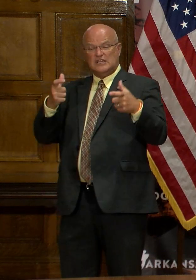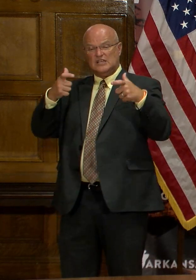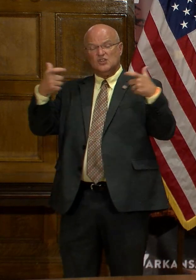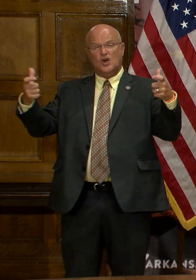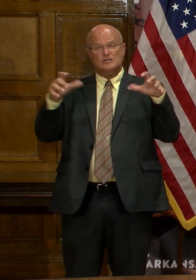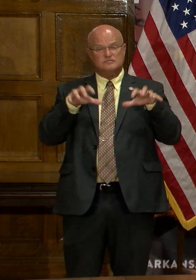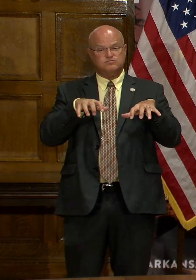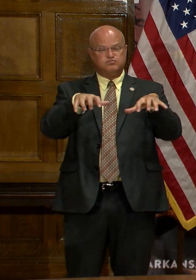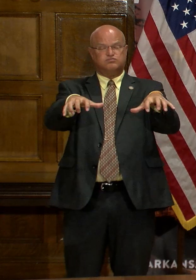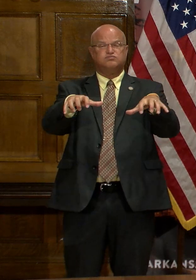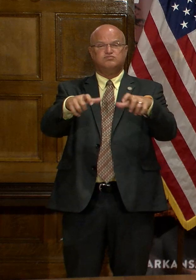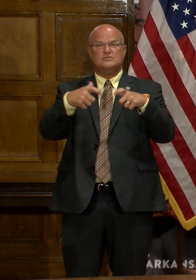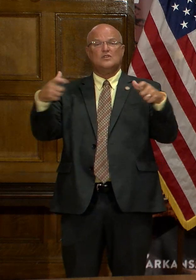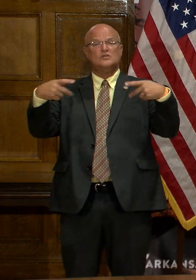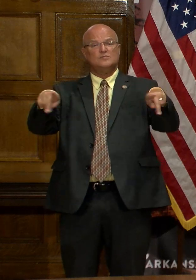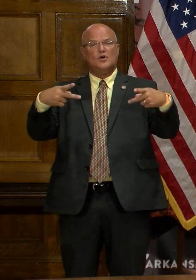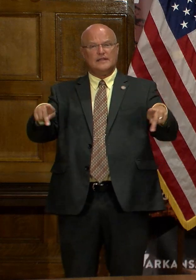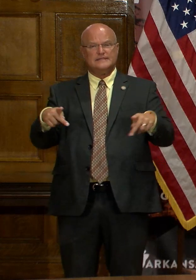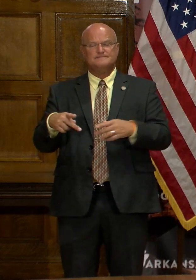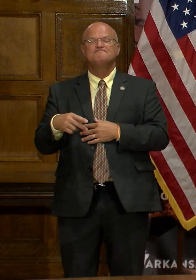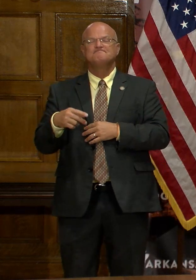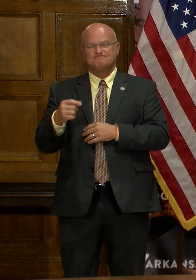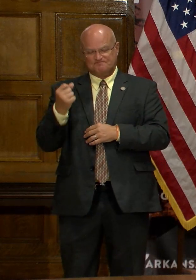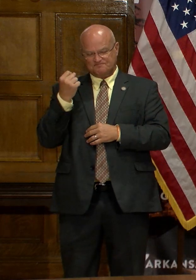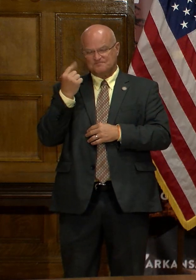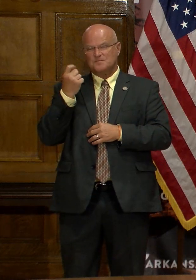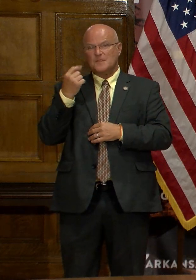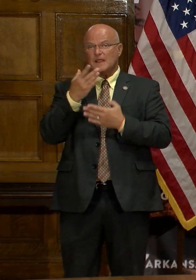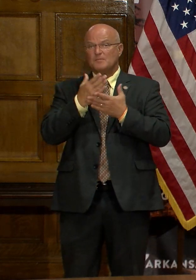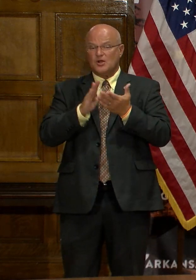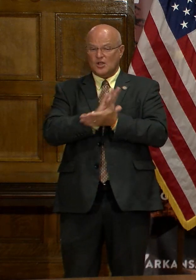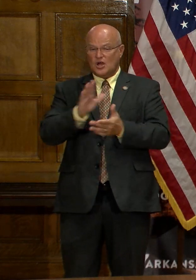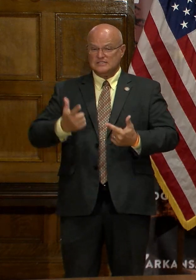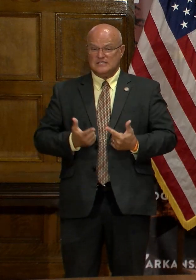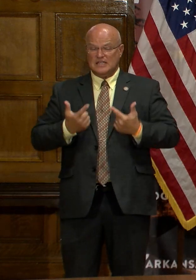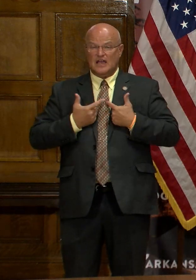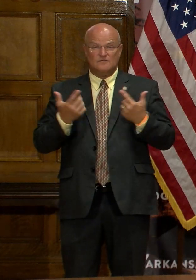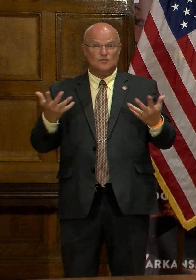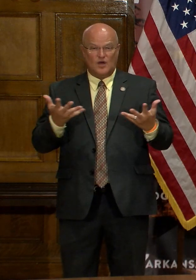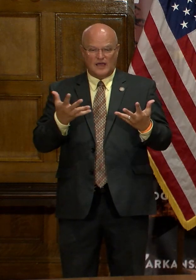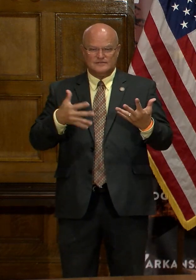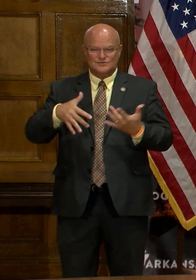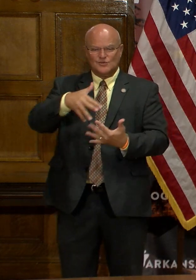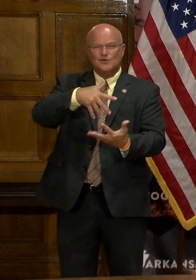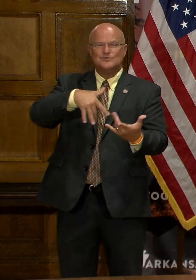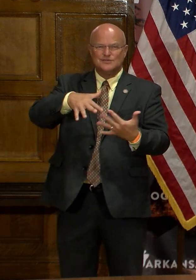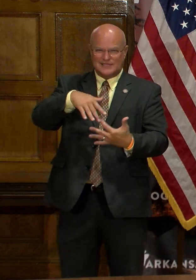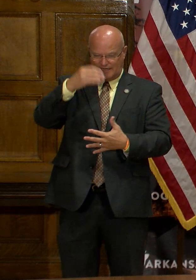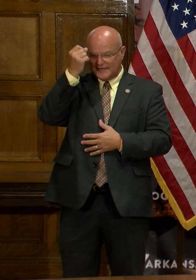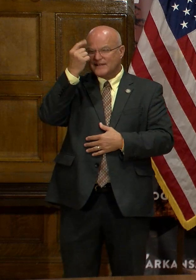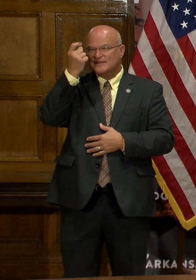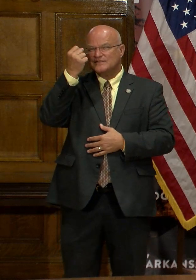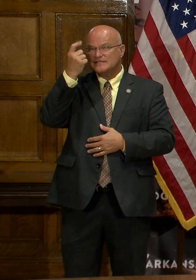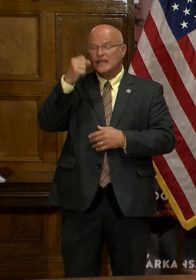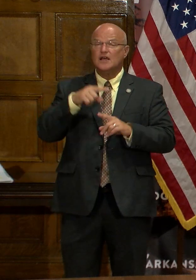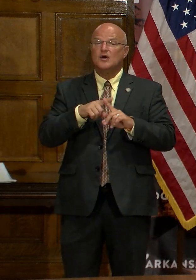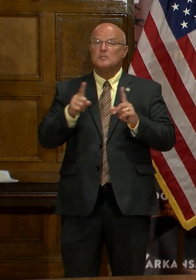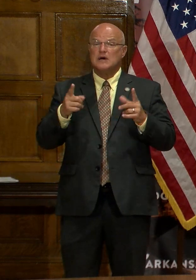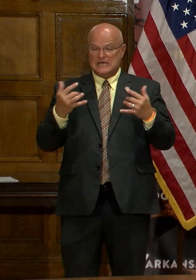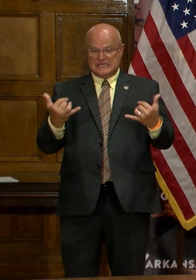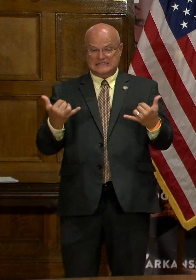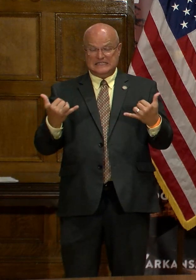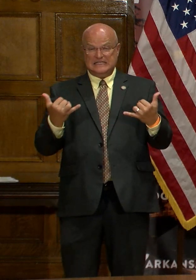large parties. I realize that part of college life is the socialization that goes on. But in